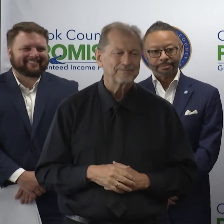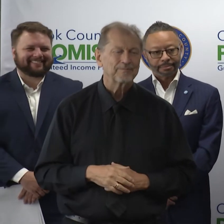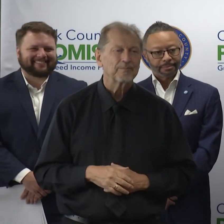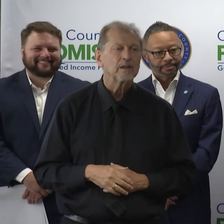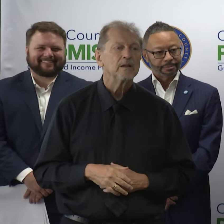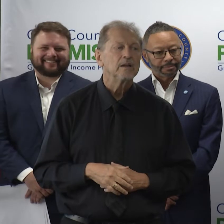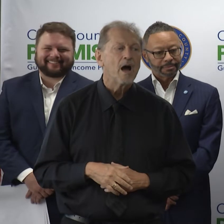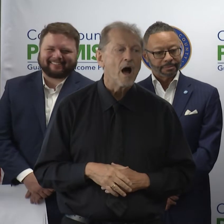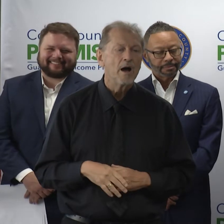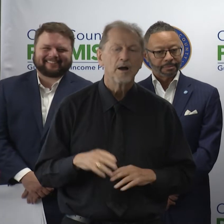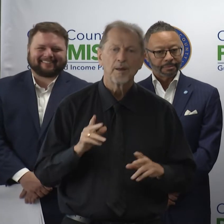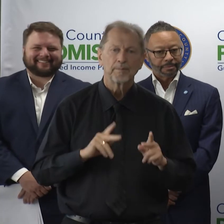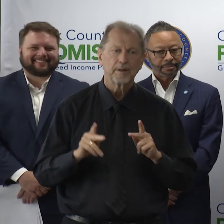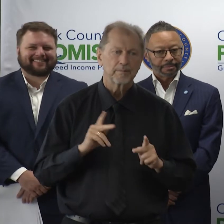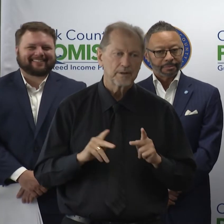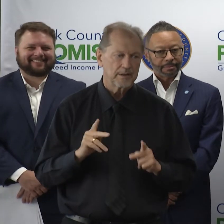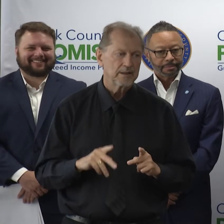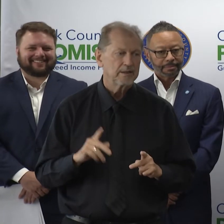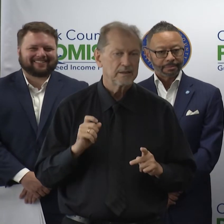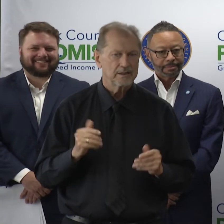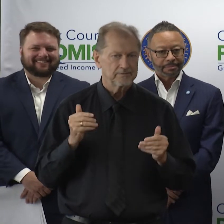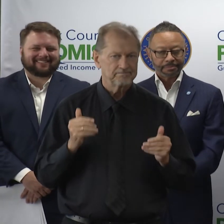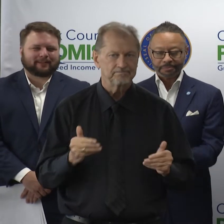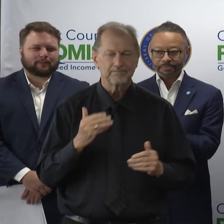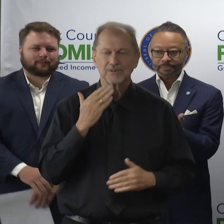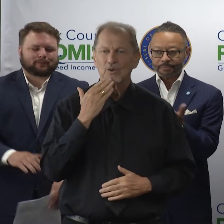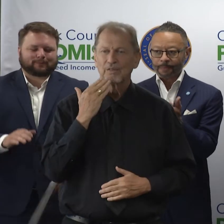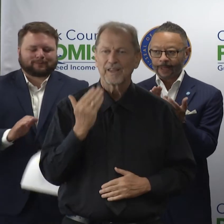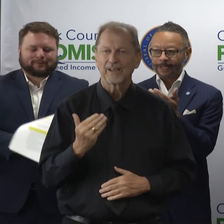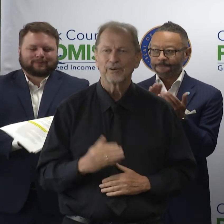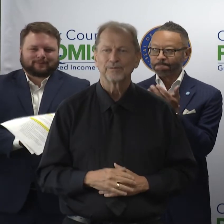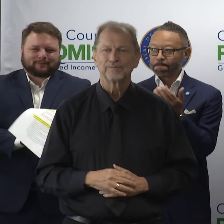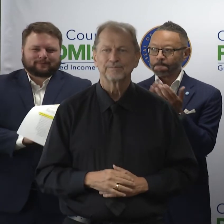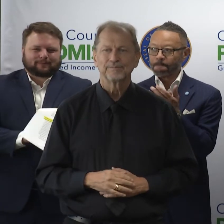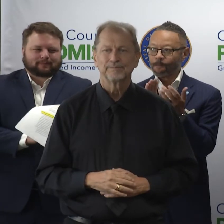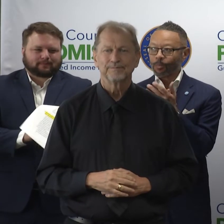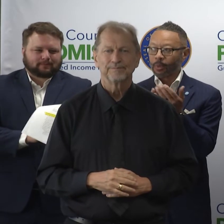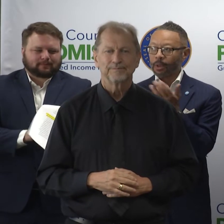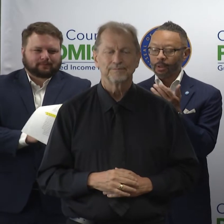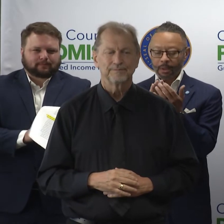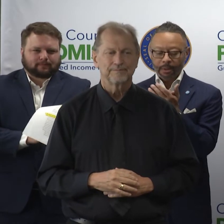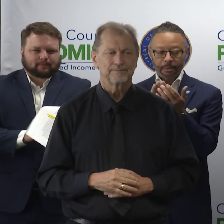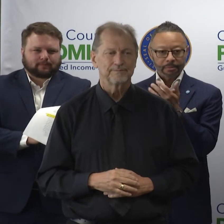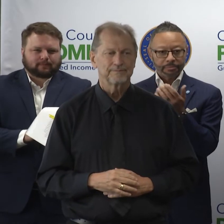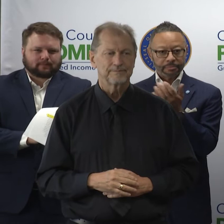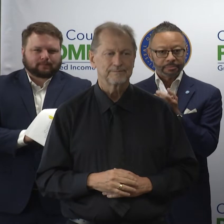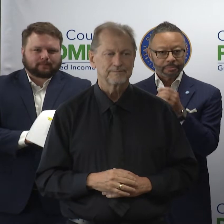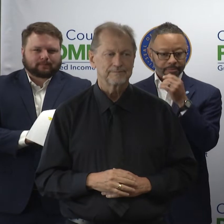people, we just need you to apply. So thank you. Thank you.